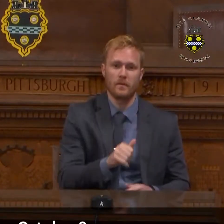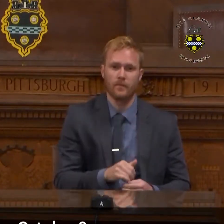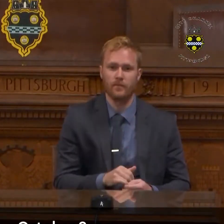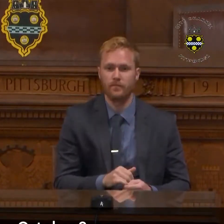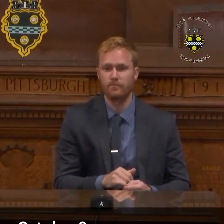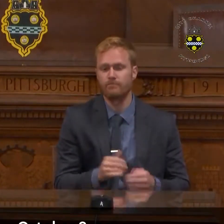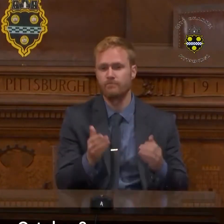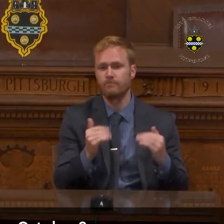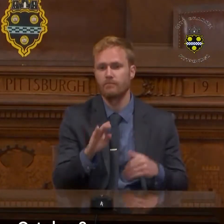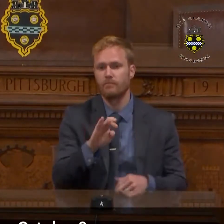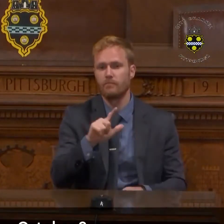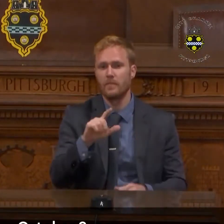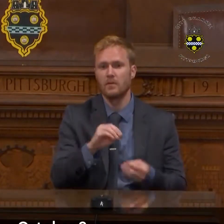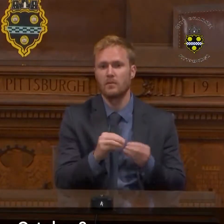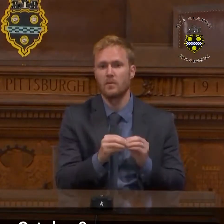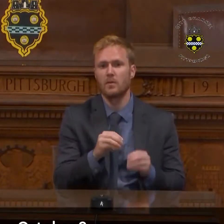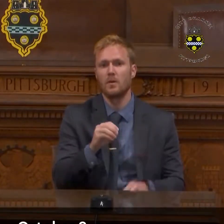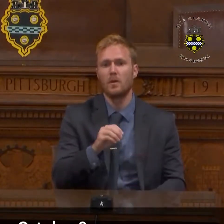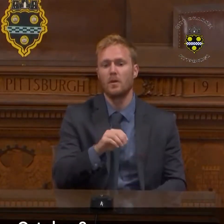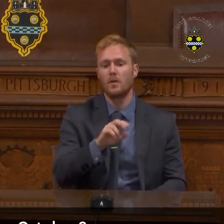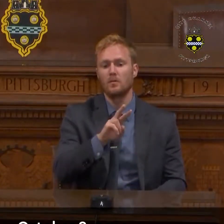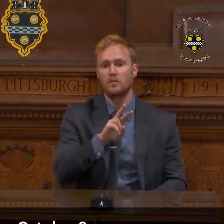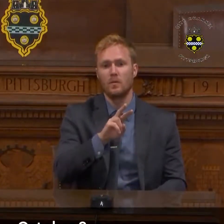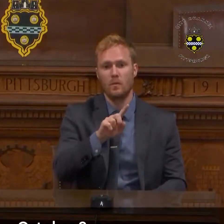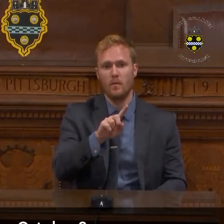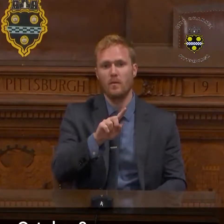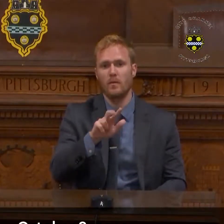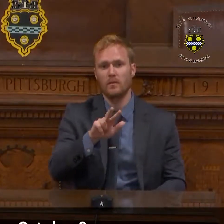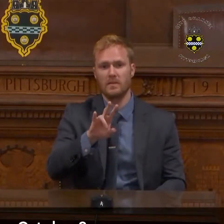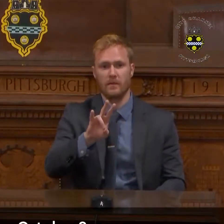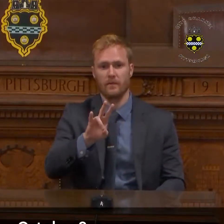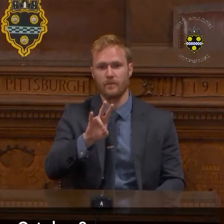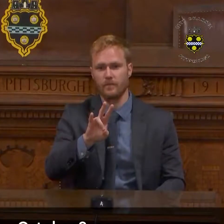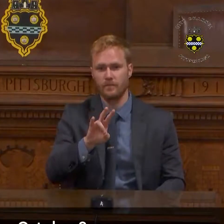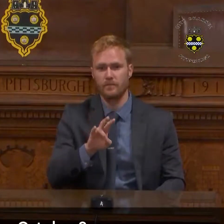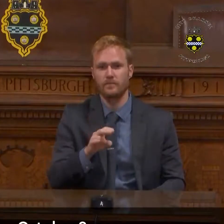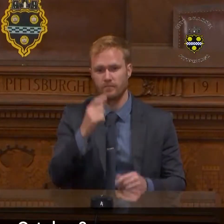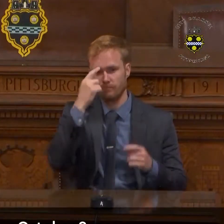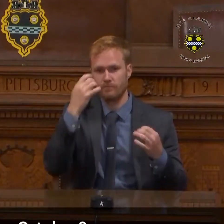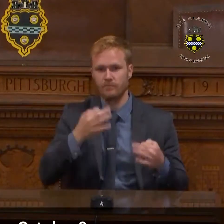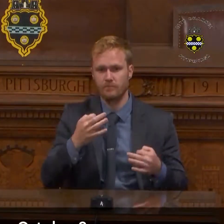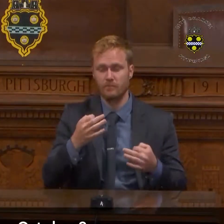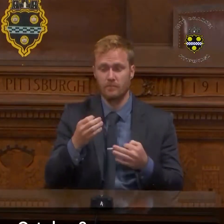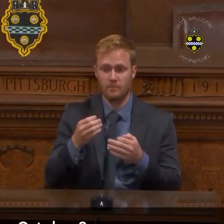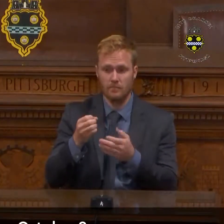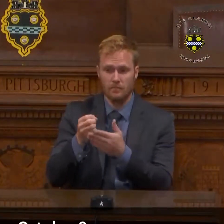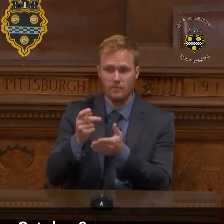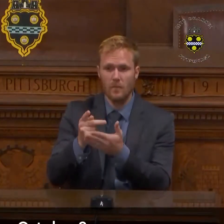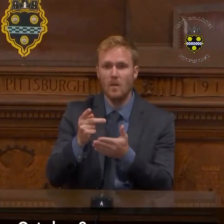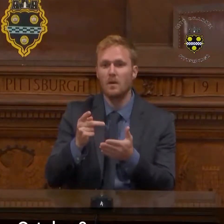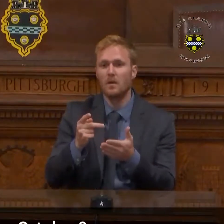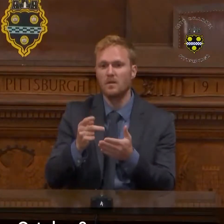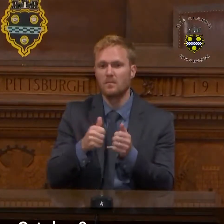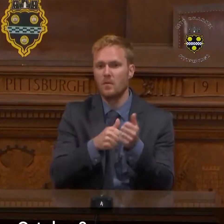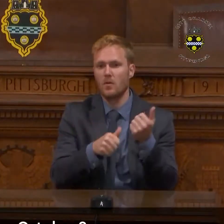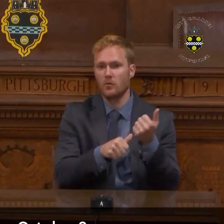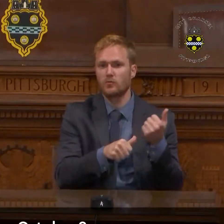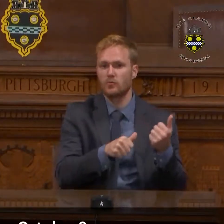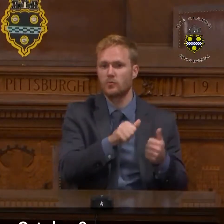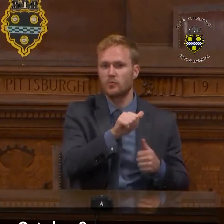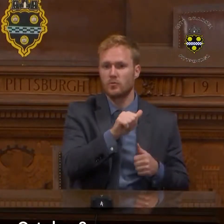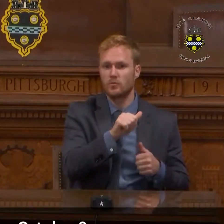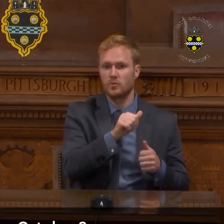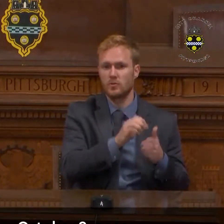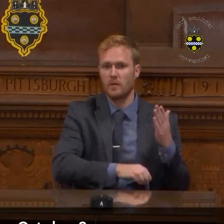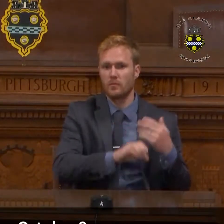Bill Number 2137, Resolution authorizing, pursuant to Chapter 210,